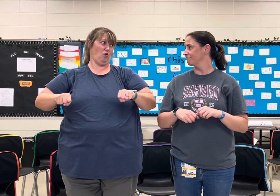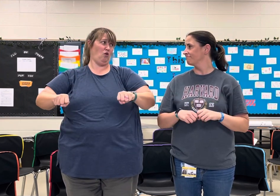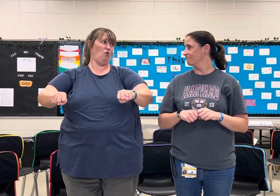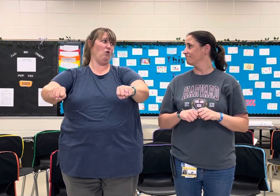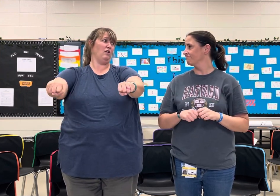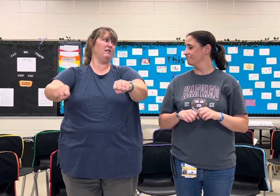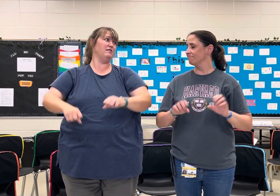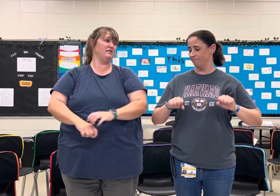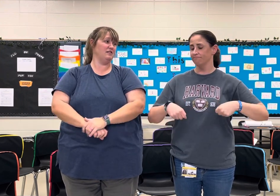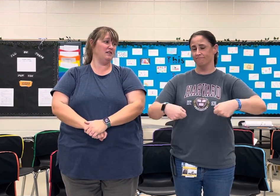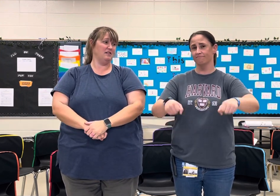Roll.